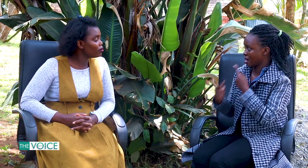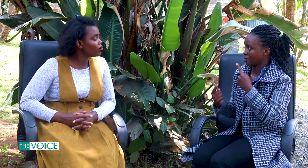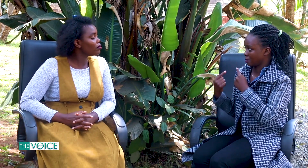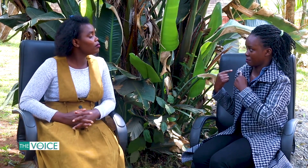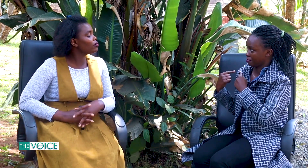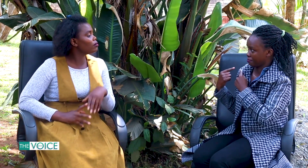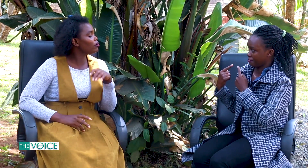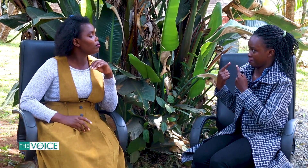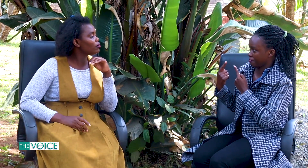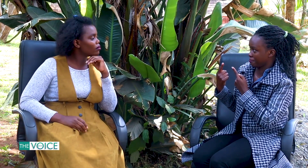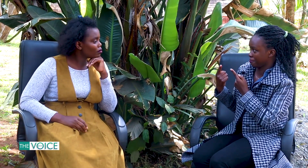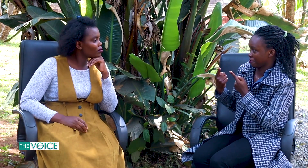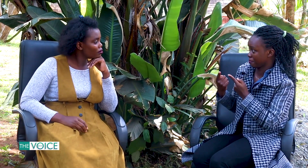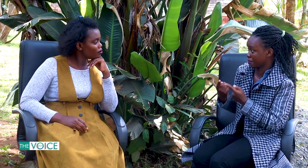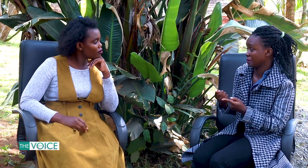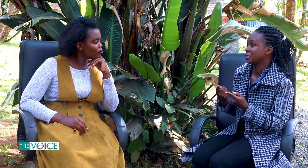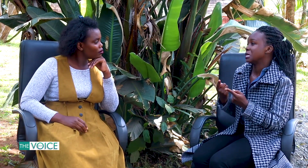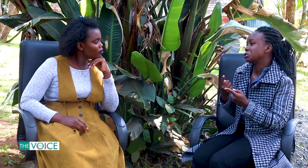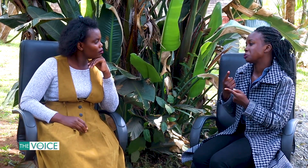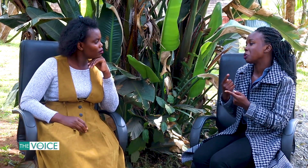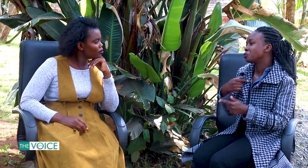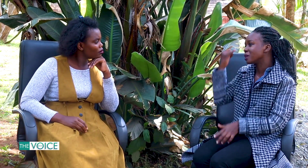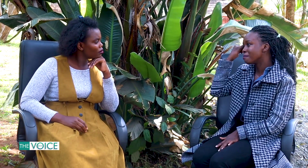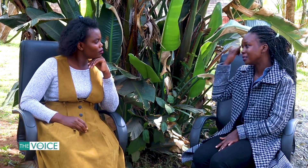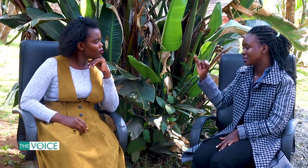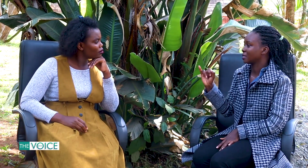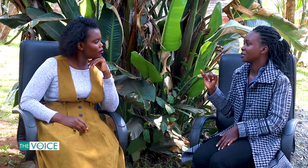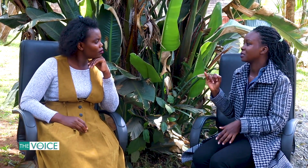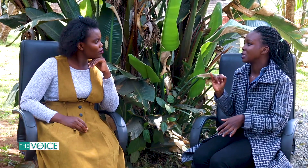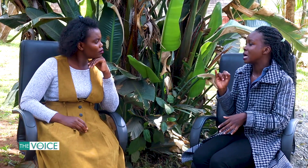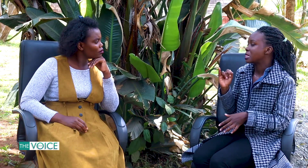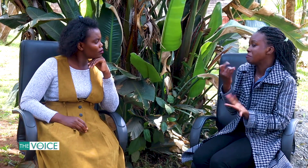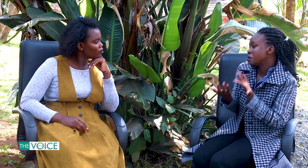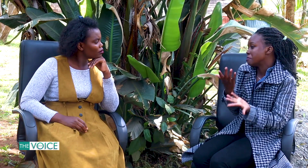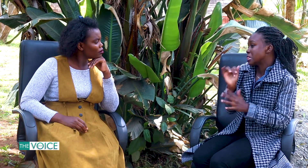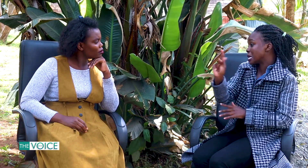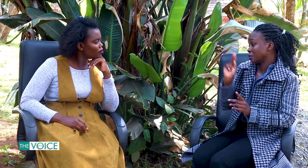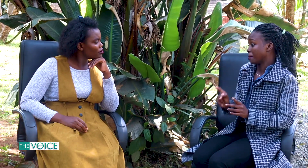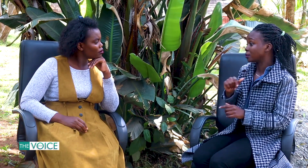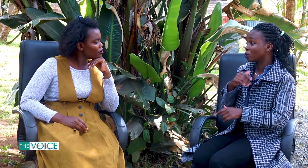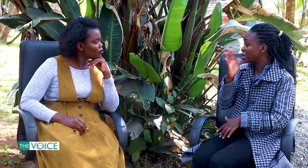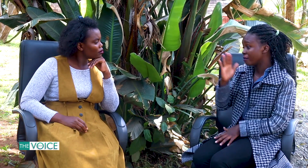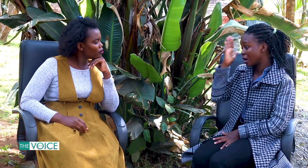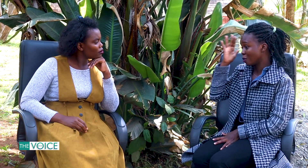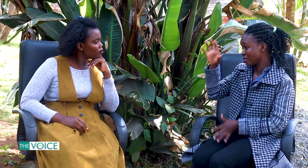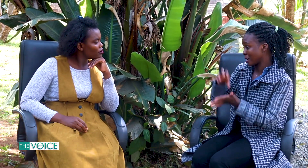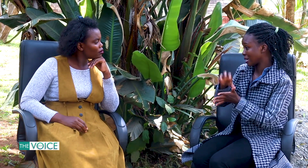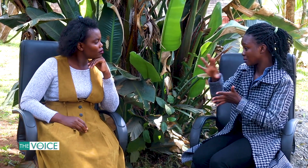were going to see a deaf person who was there. And this deaf person has stayed in prison for around 13